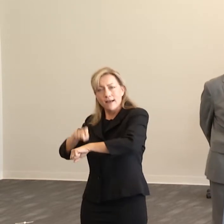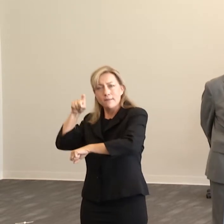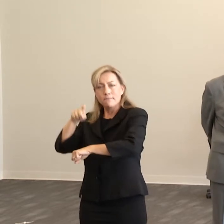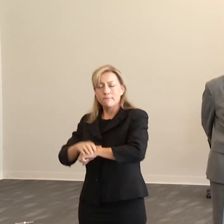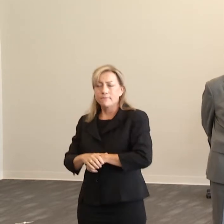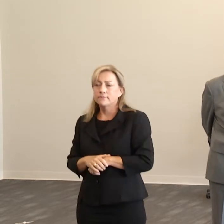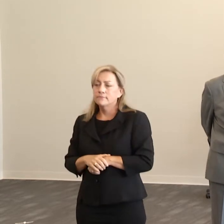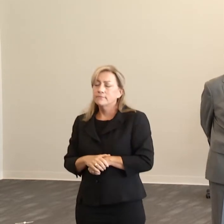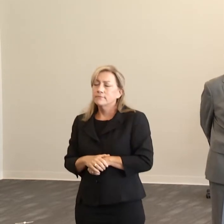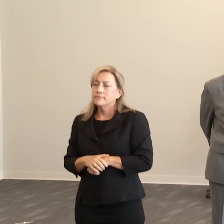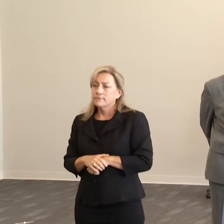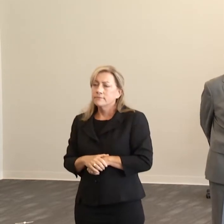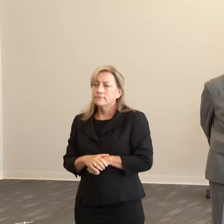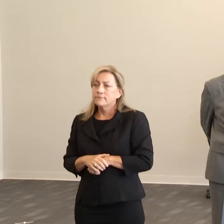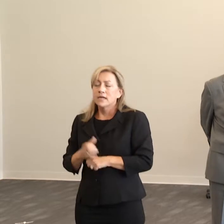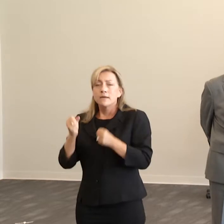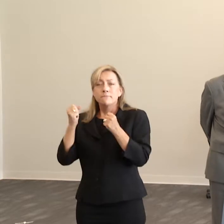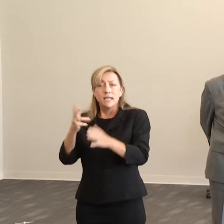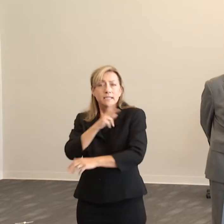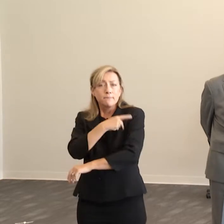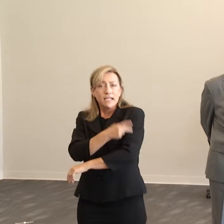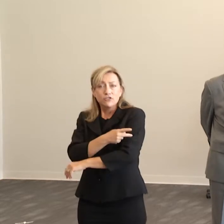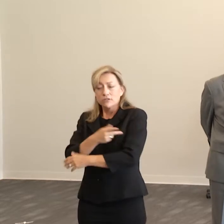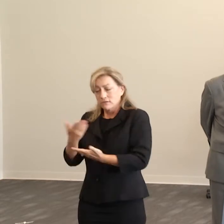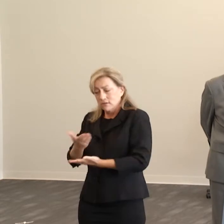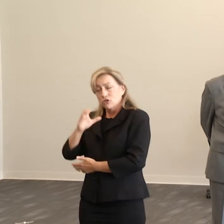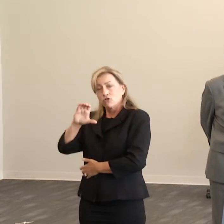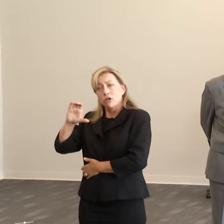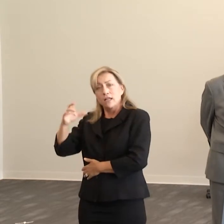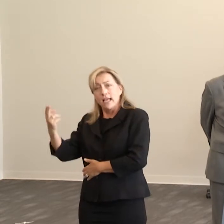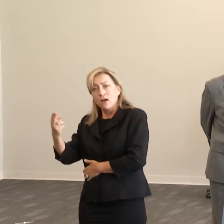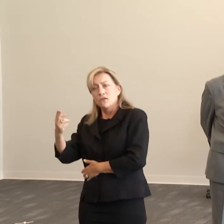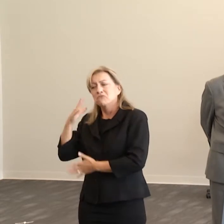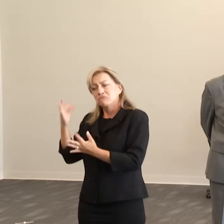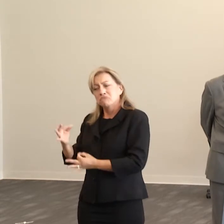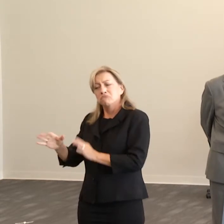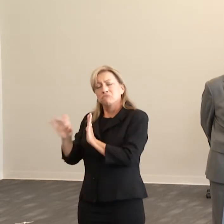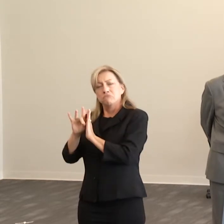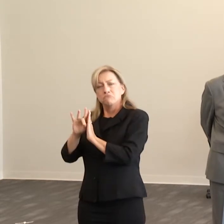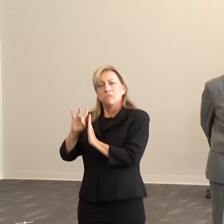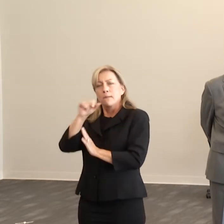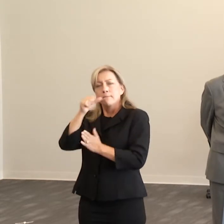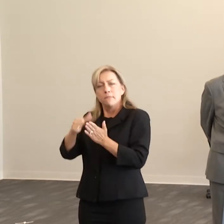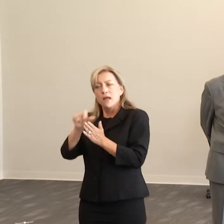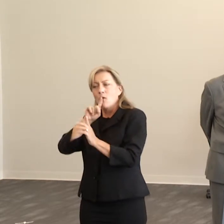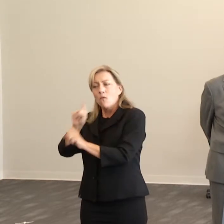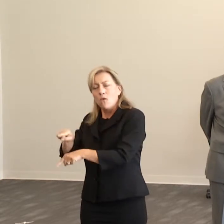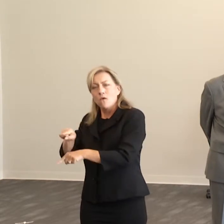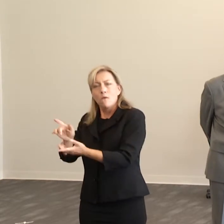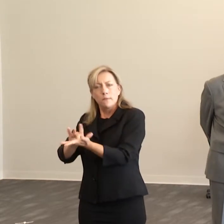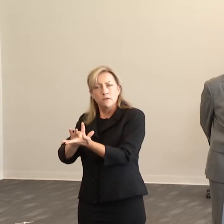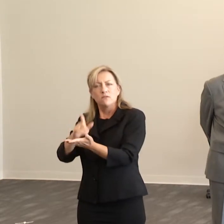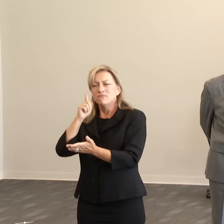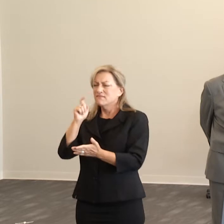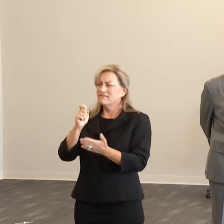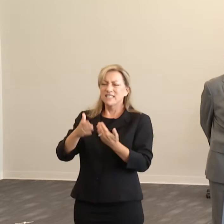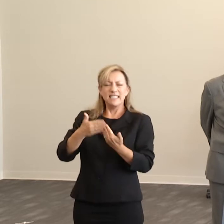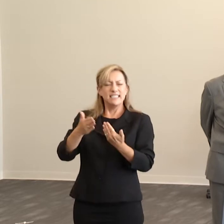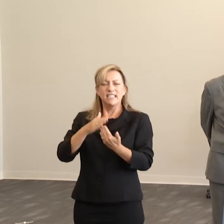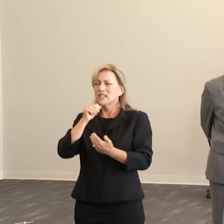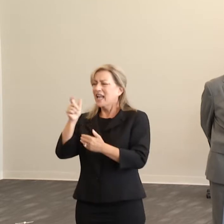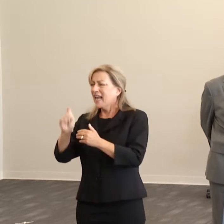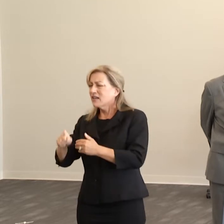Many patients at Cook County Health choose mail order prescriptions for the convenience it provides. There's no need to worry